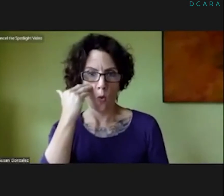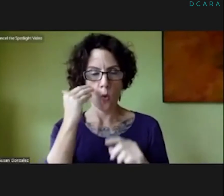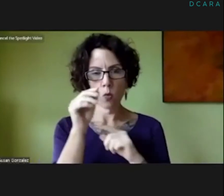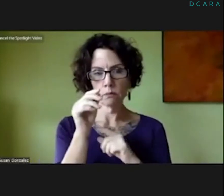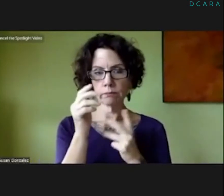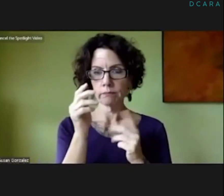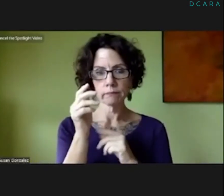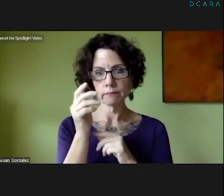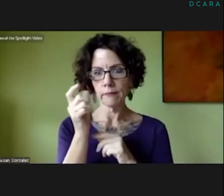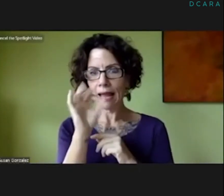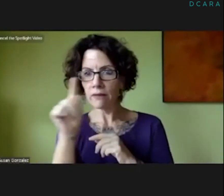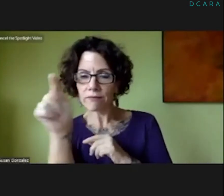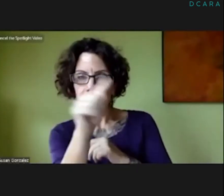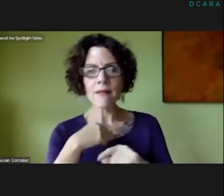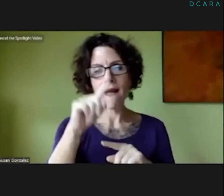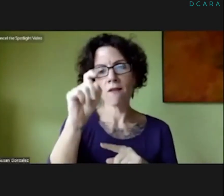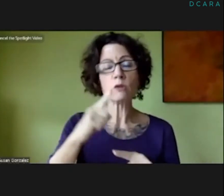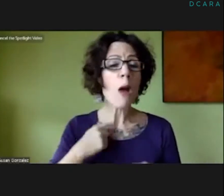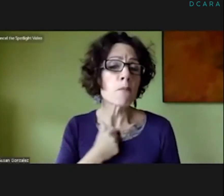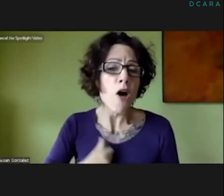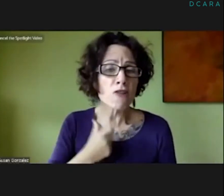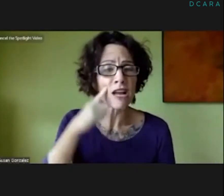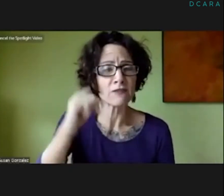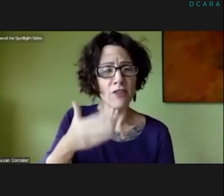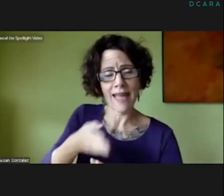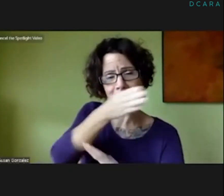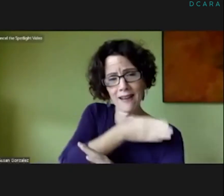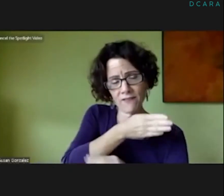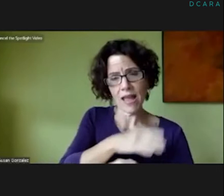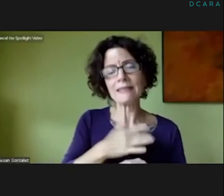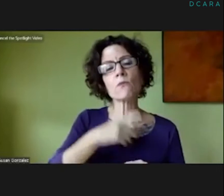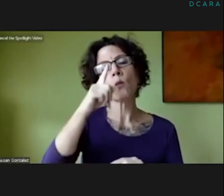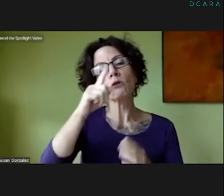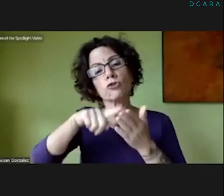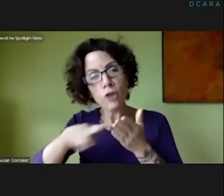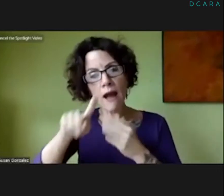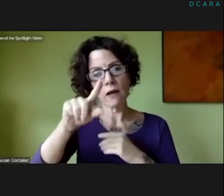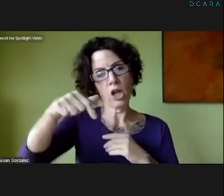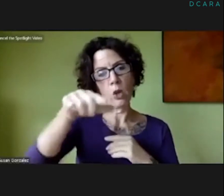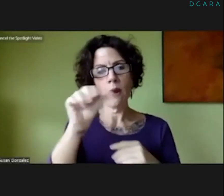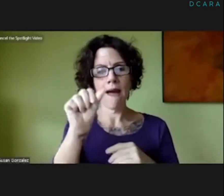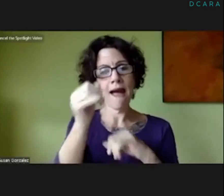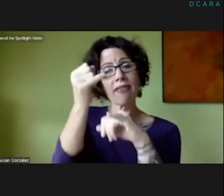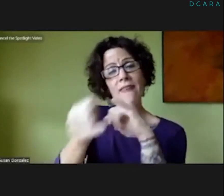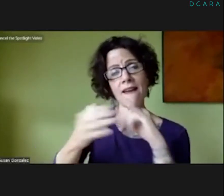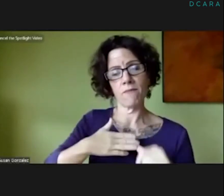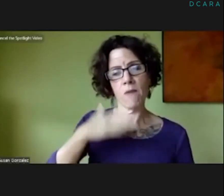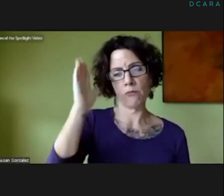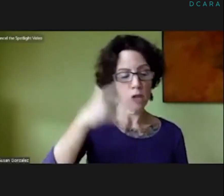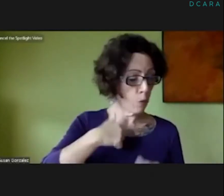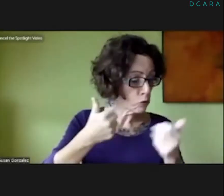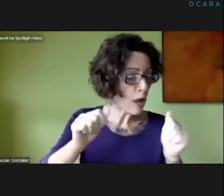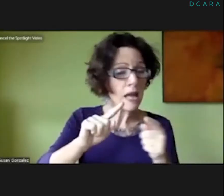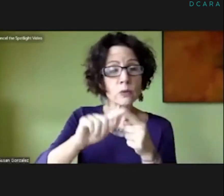know if some of you have questions. Therefore, I apologize for that in advance. I will check the Q&A at the